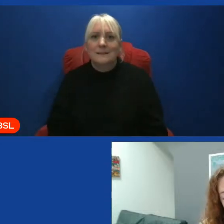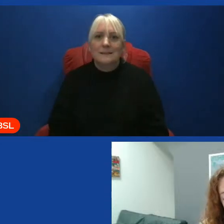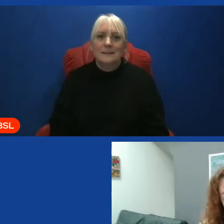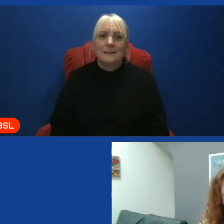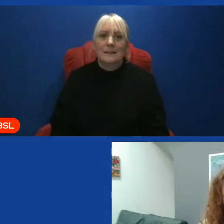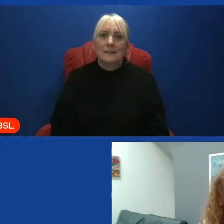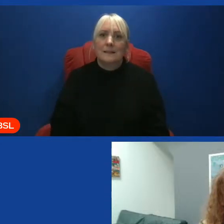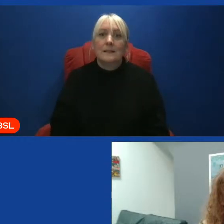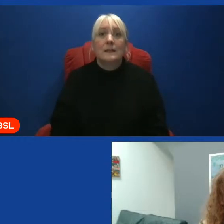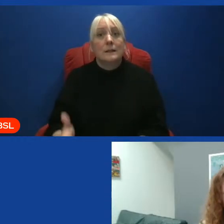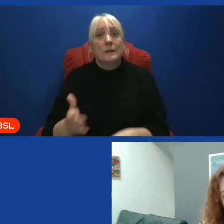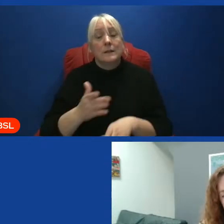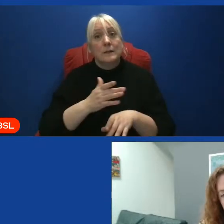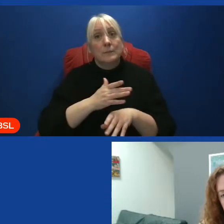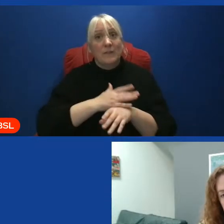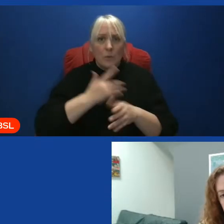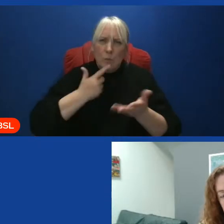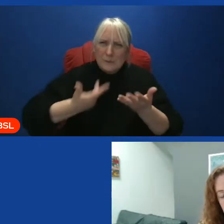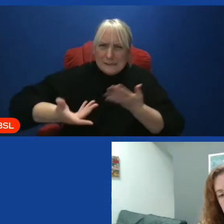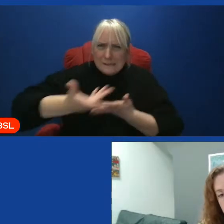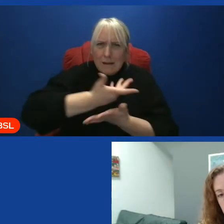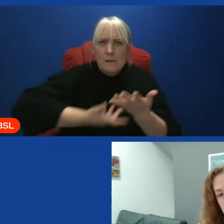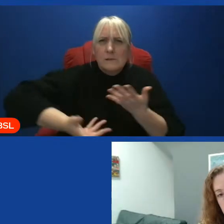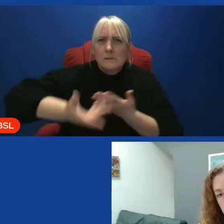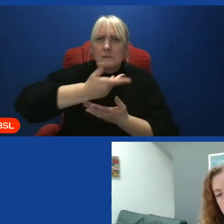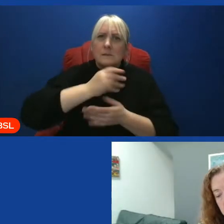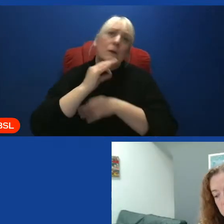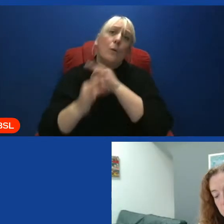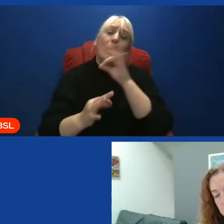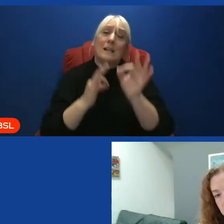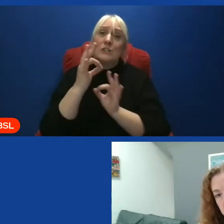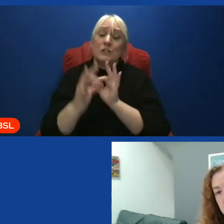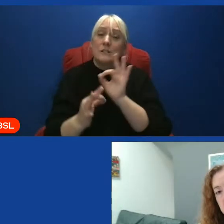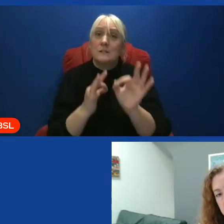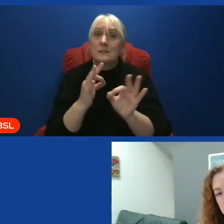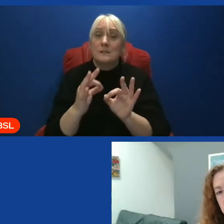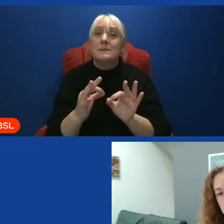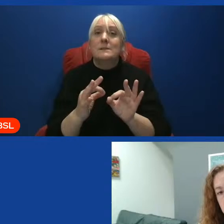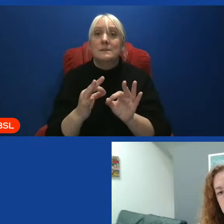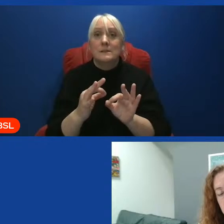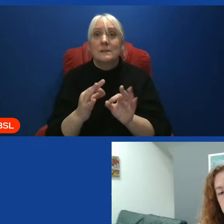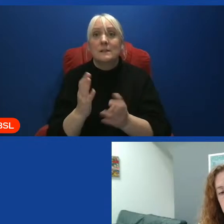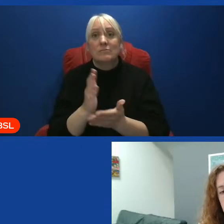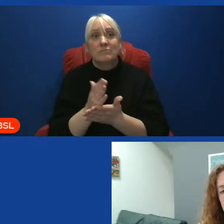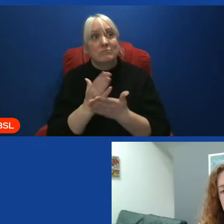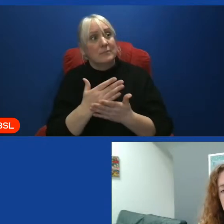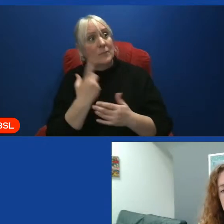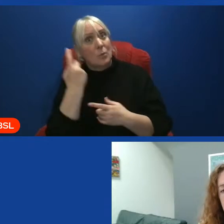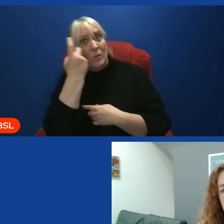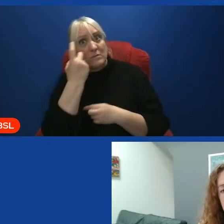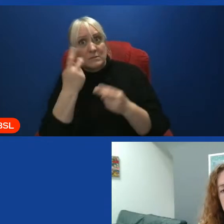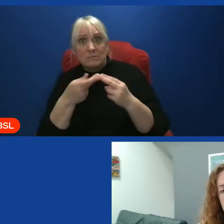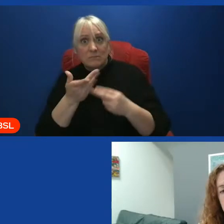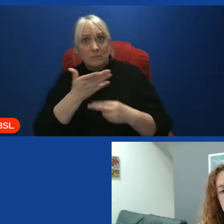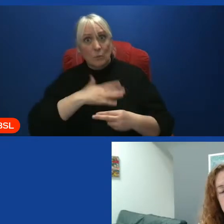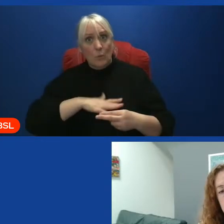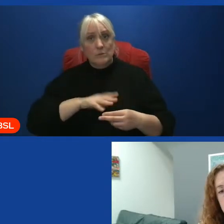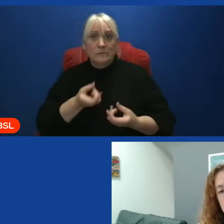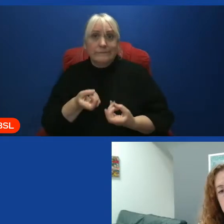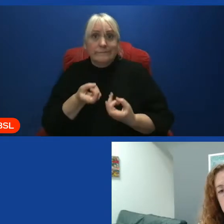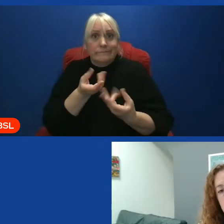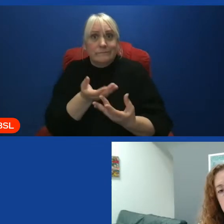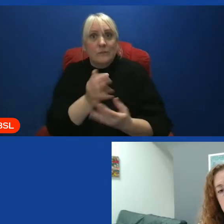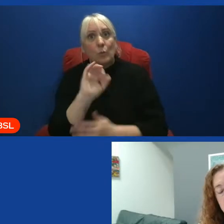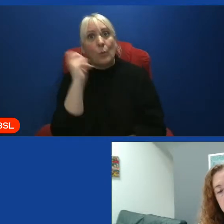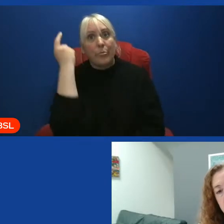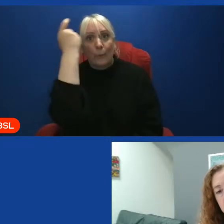of the detail that's been coming through in the questions that have been sent in, Fran, and just really, I wonder if you could give just your initial thoughts